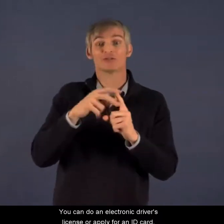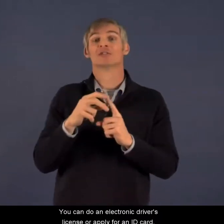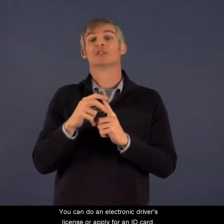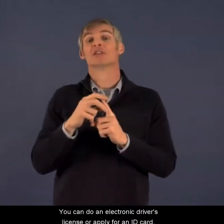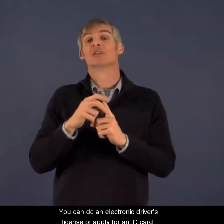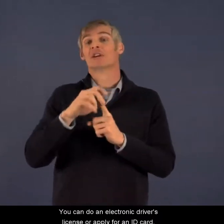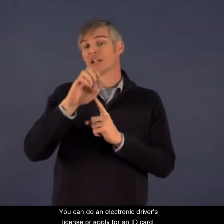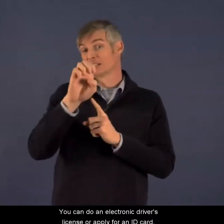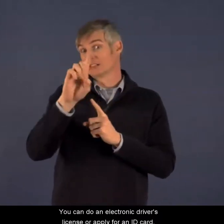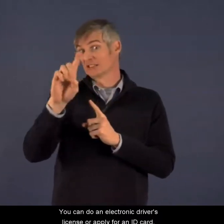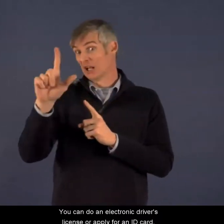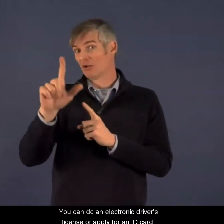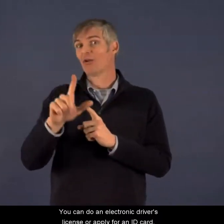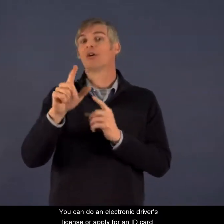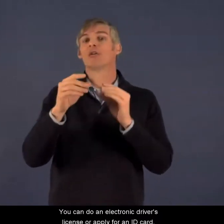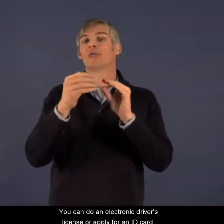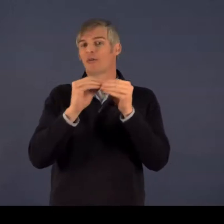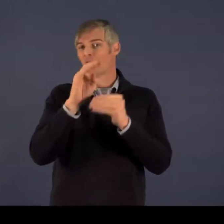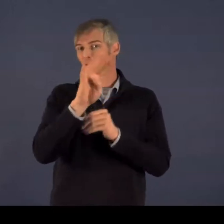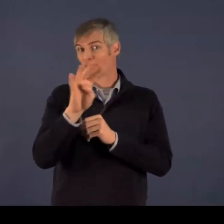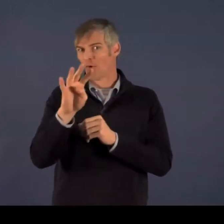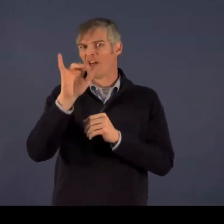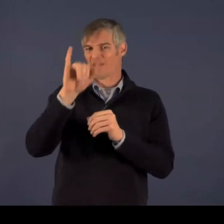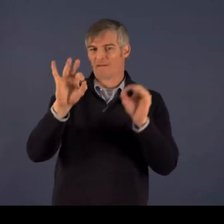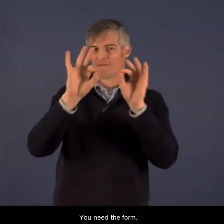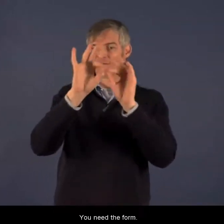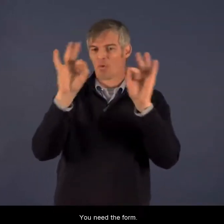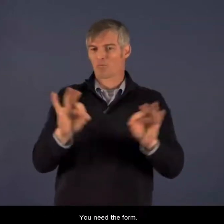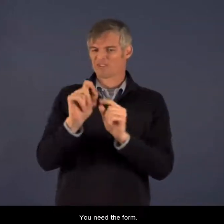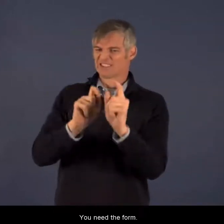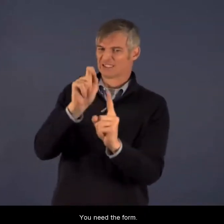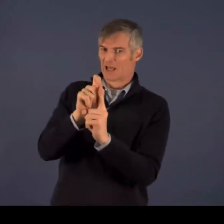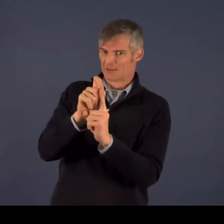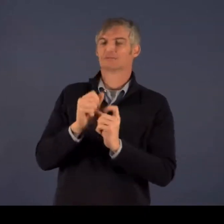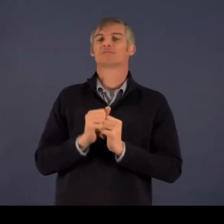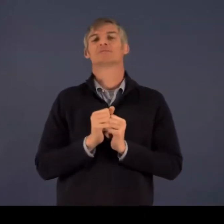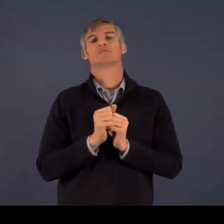license or apply for an ID card. You need the form.